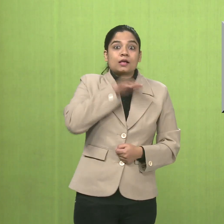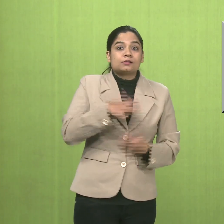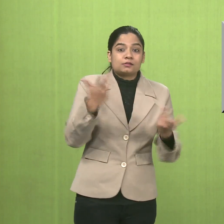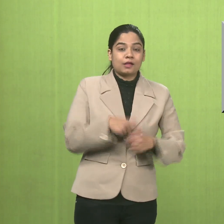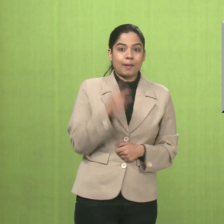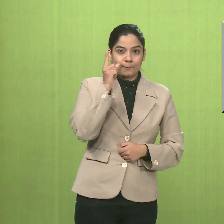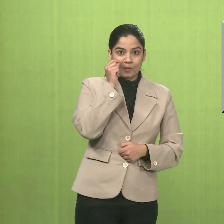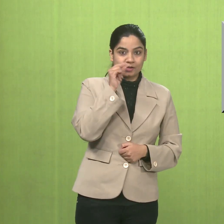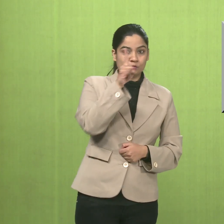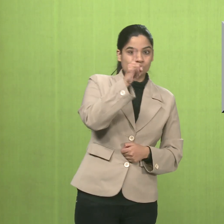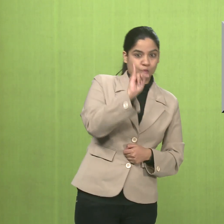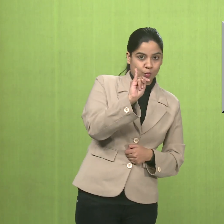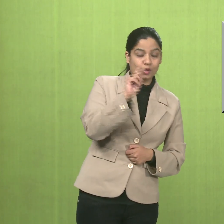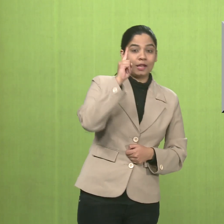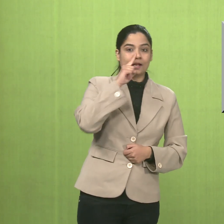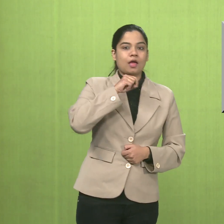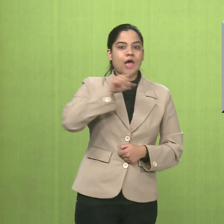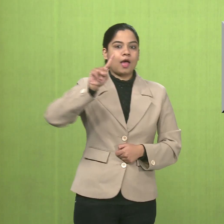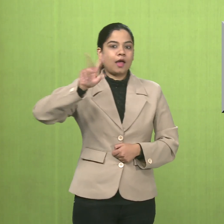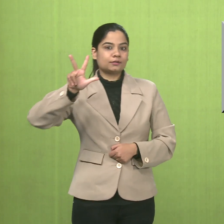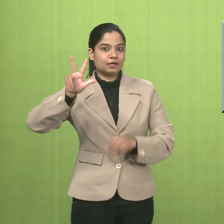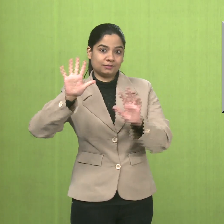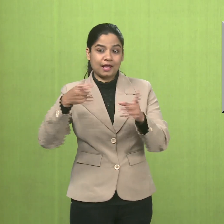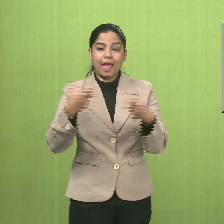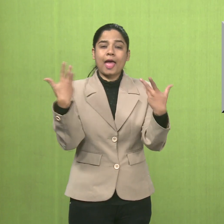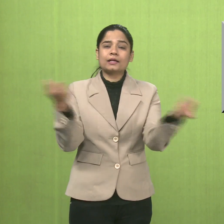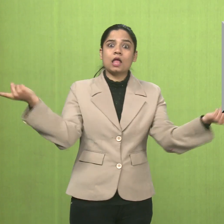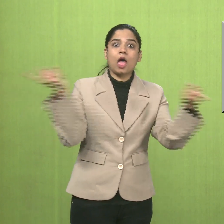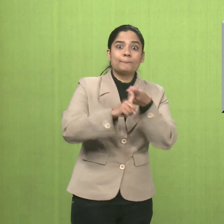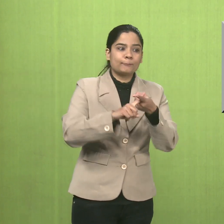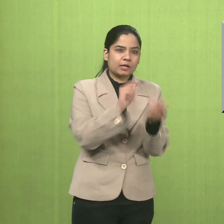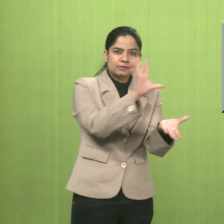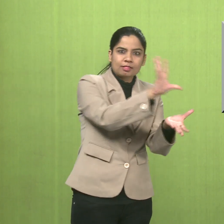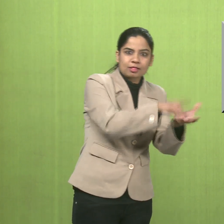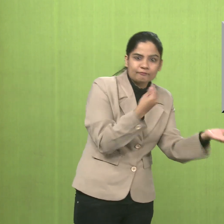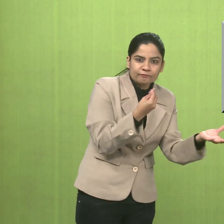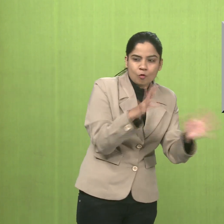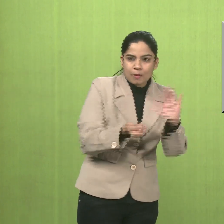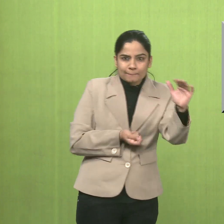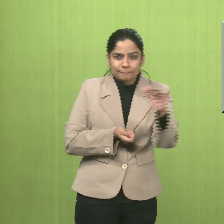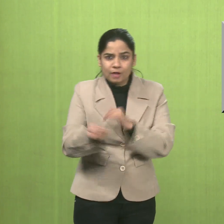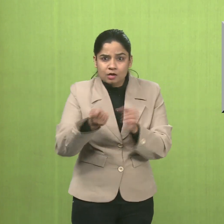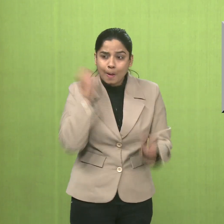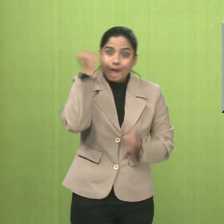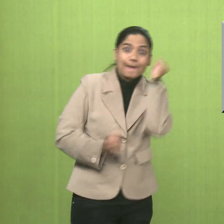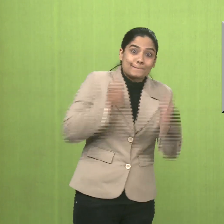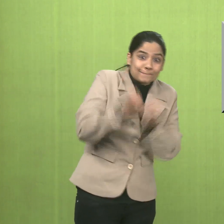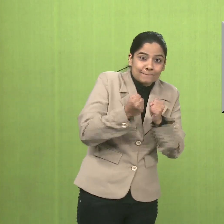Any children for men below the age of 16 and for females below the age of 18 is caught under